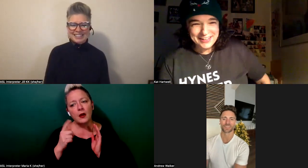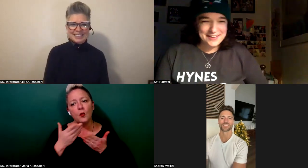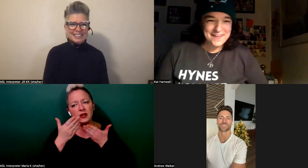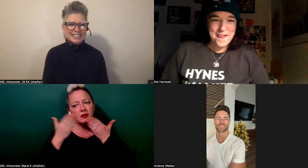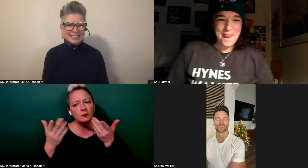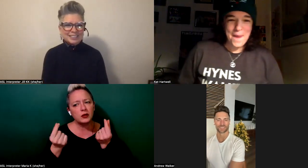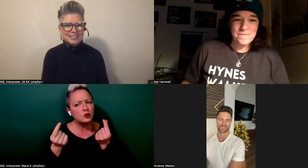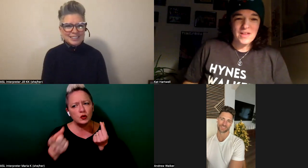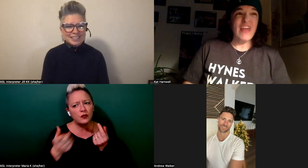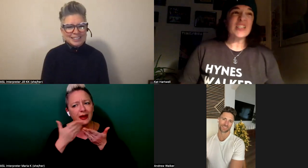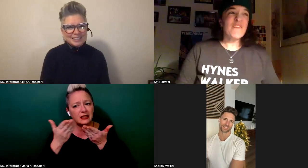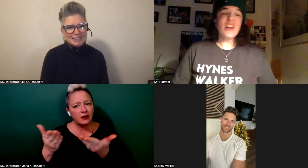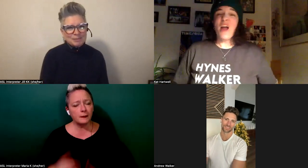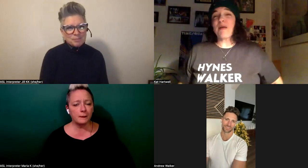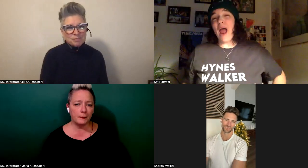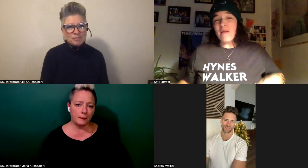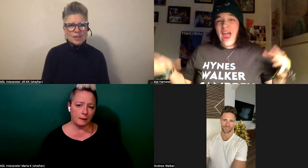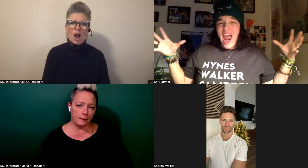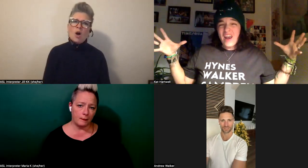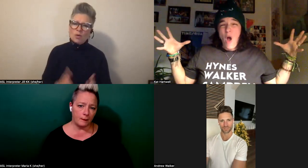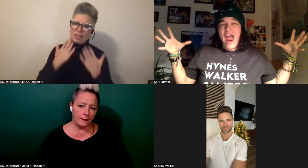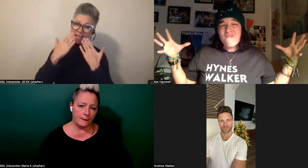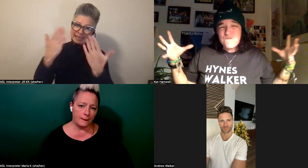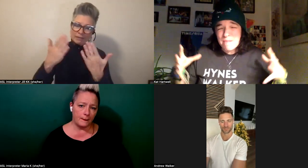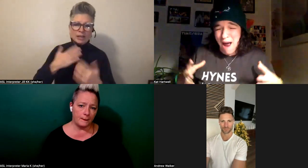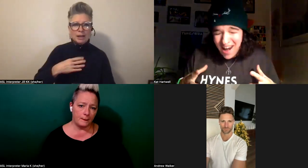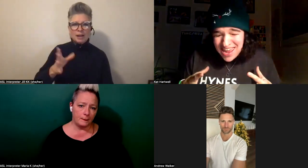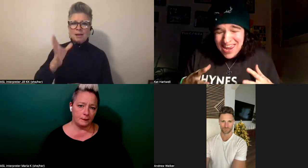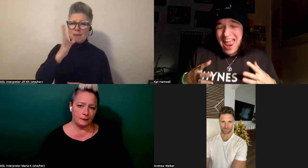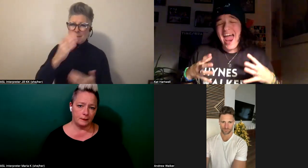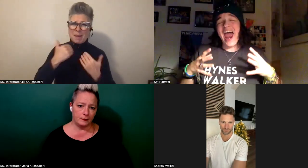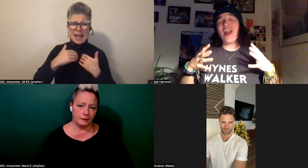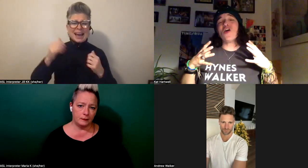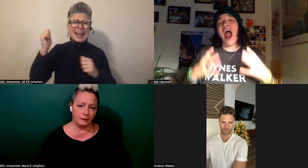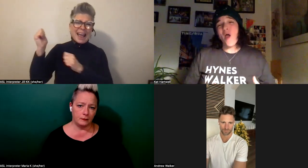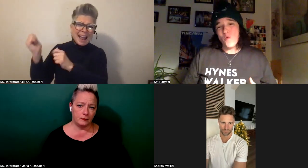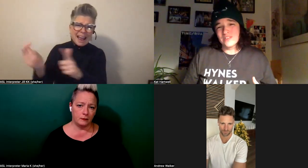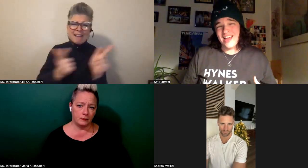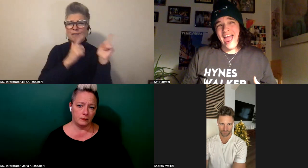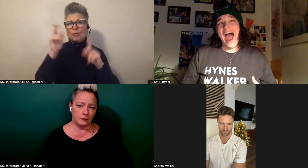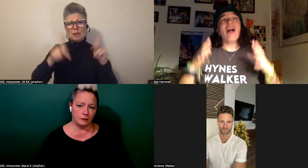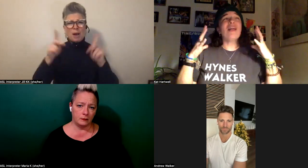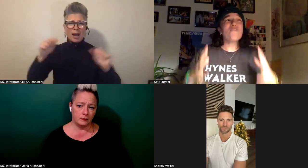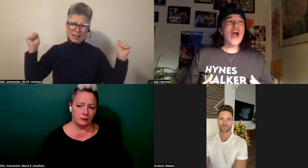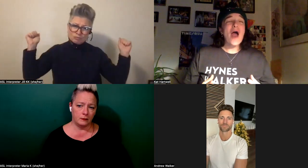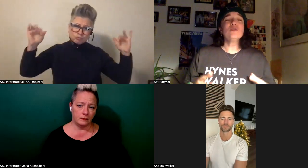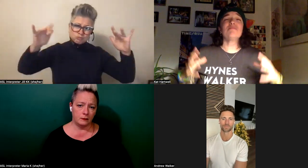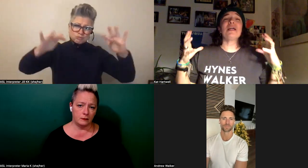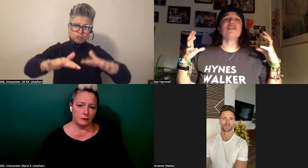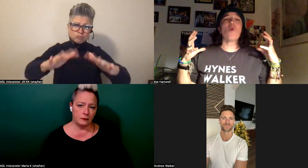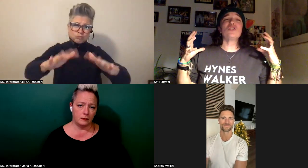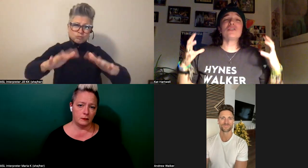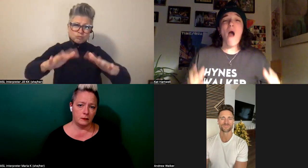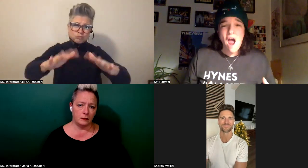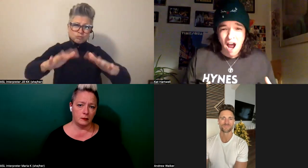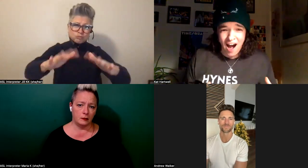Thanksgiving? They come in. My mom had everybody at her house. I love her house, but